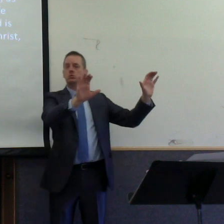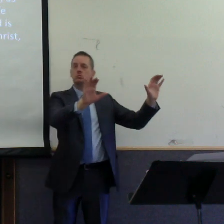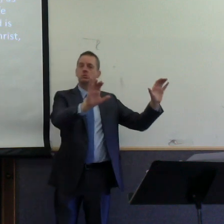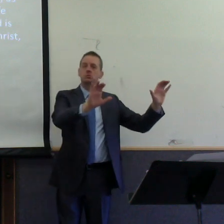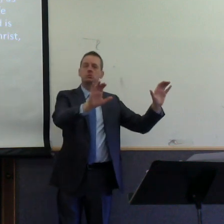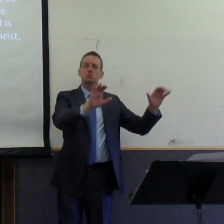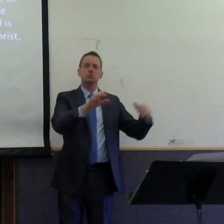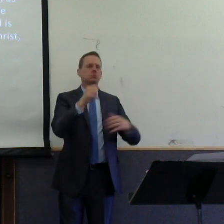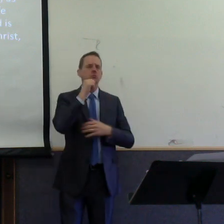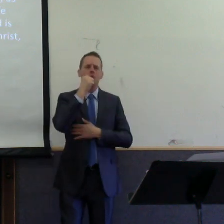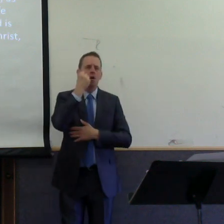But you know, in America,